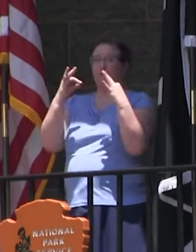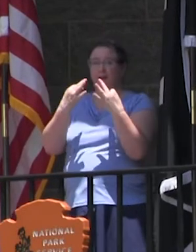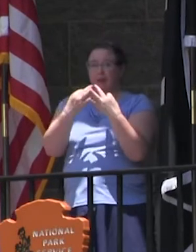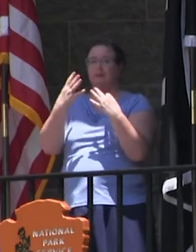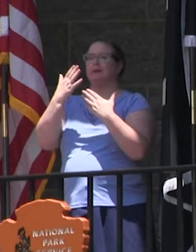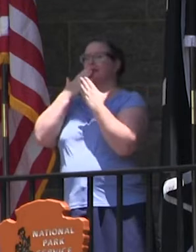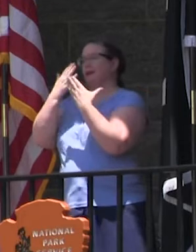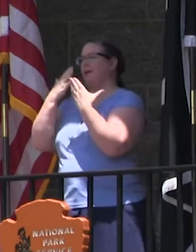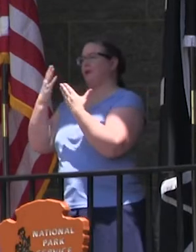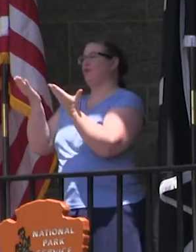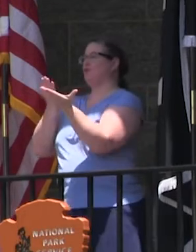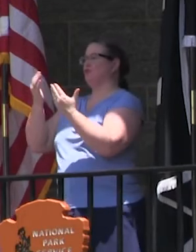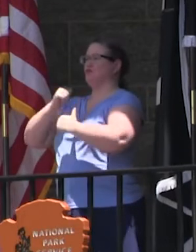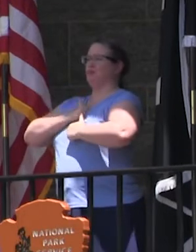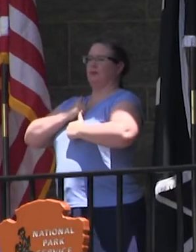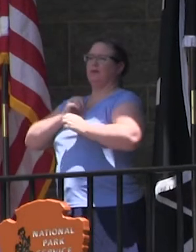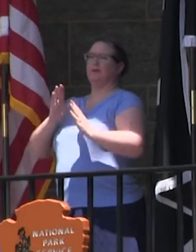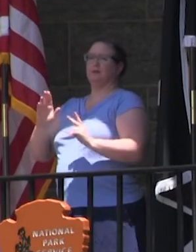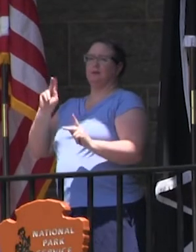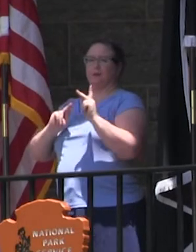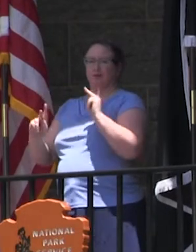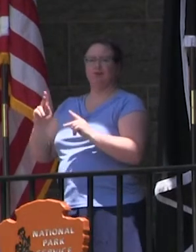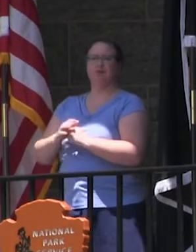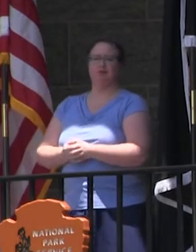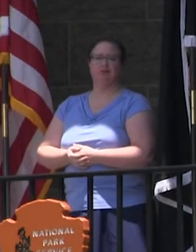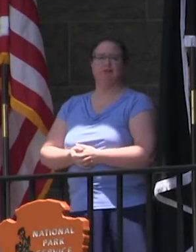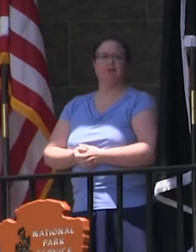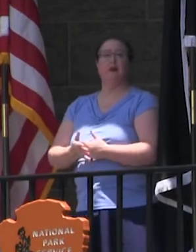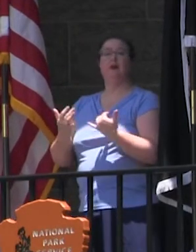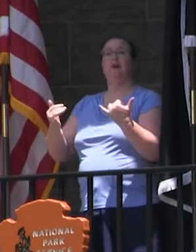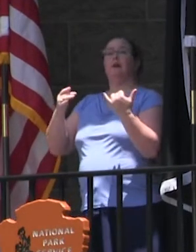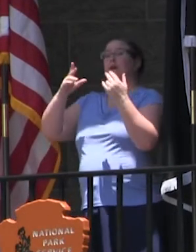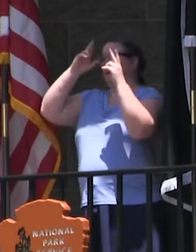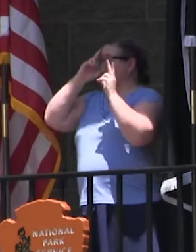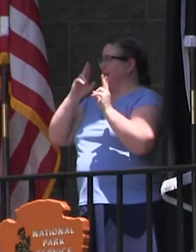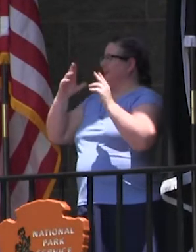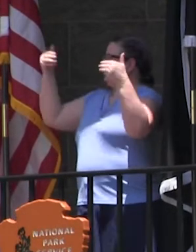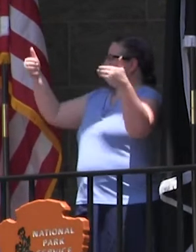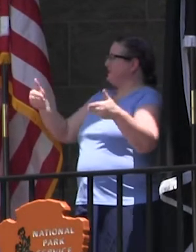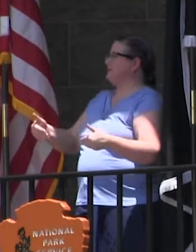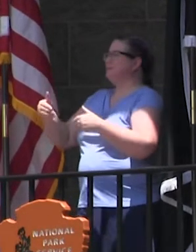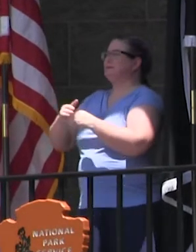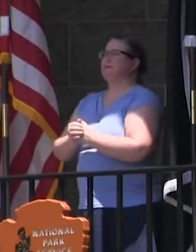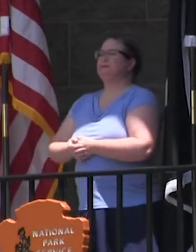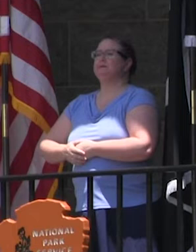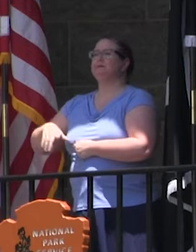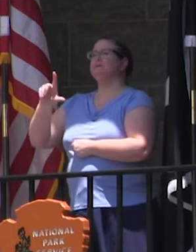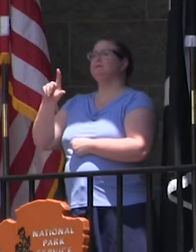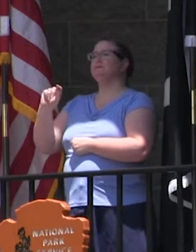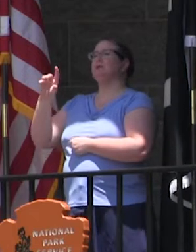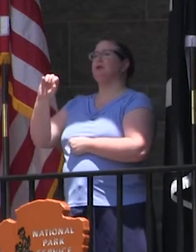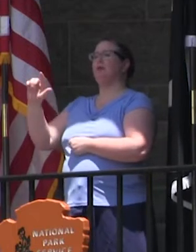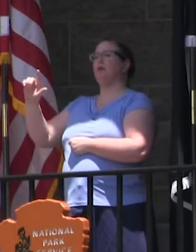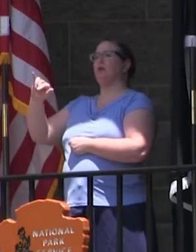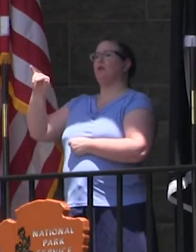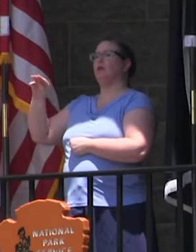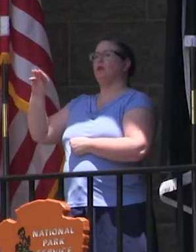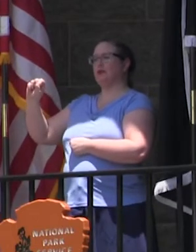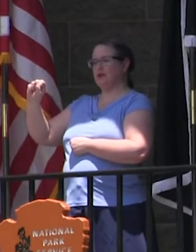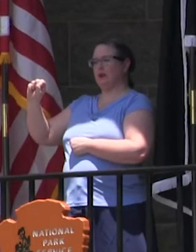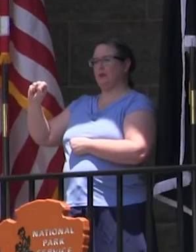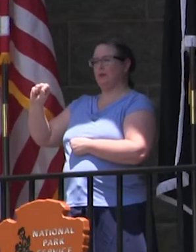the families. It is now my honor to introduce Lieutenant Colonel